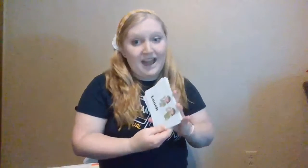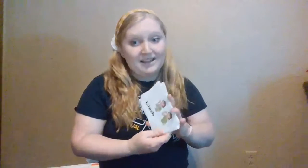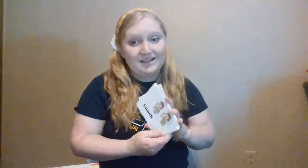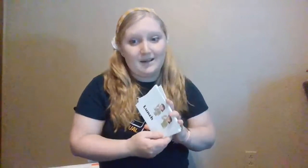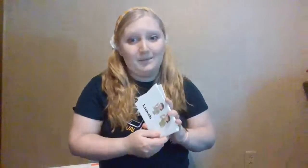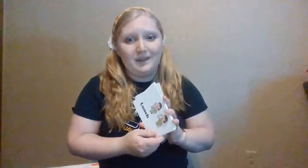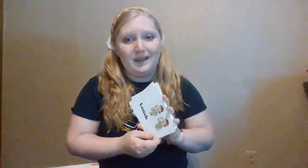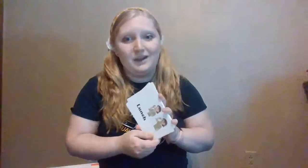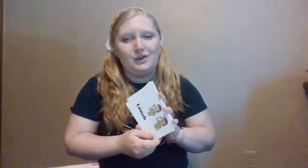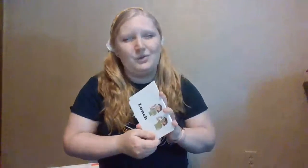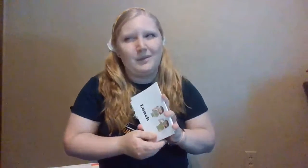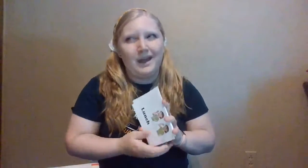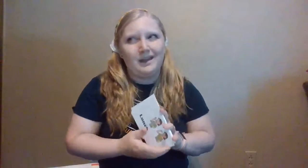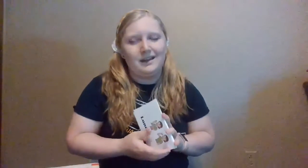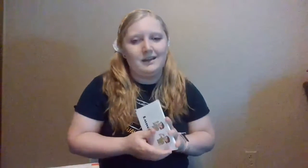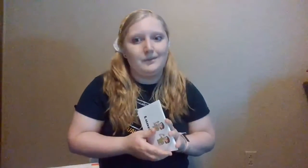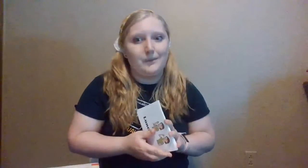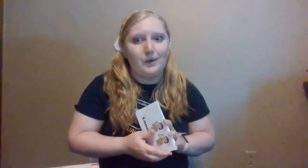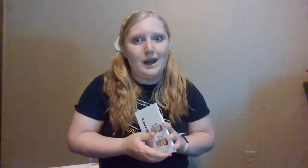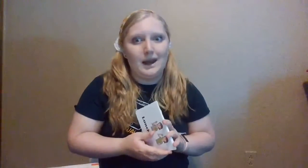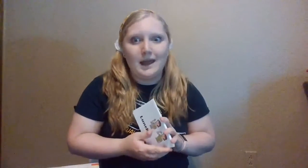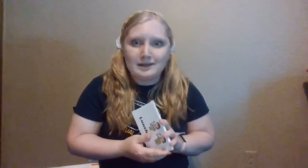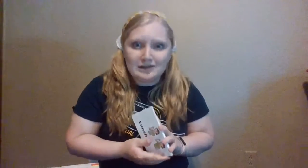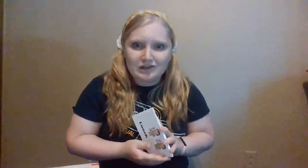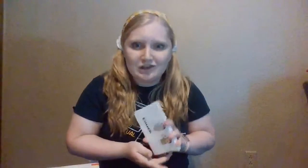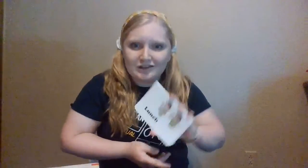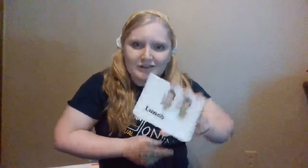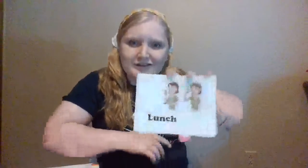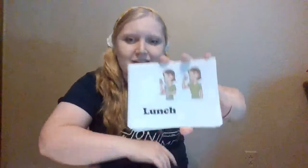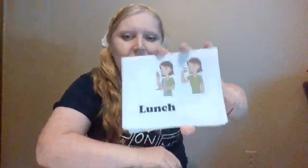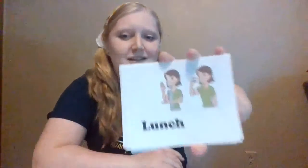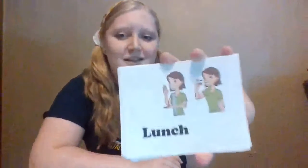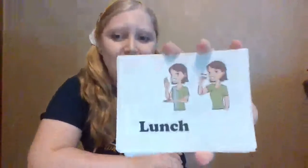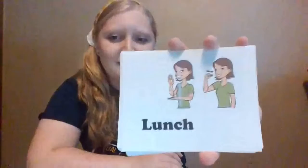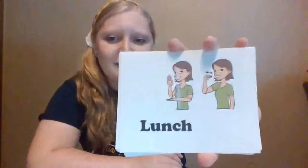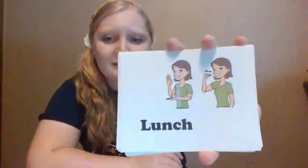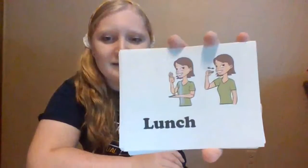Find something you might eat for lunch.